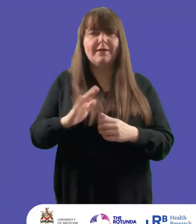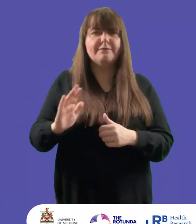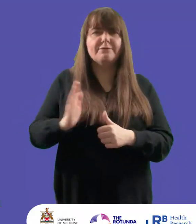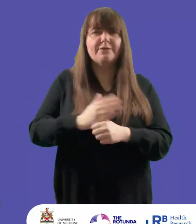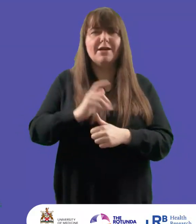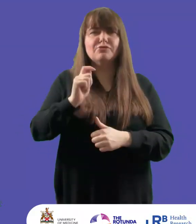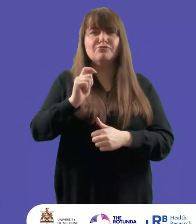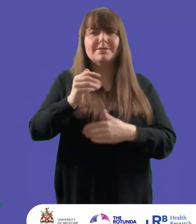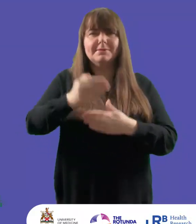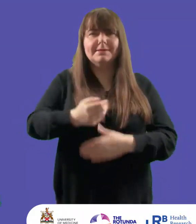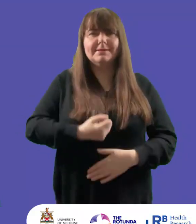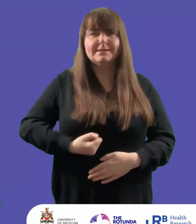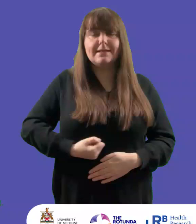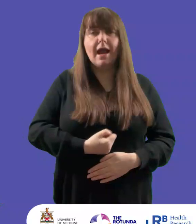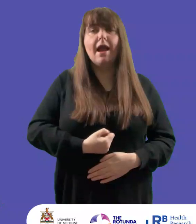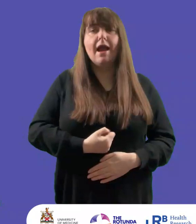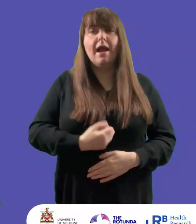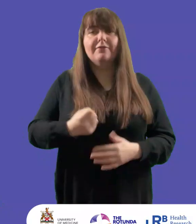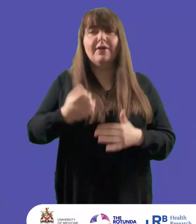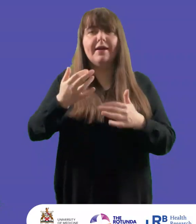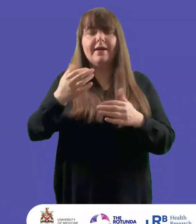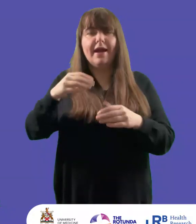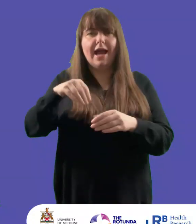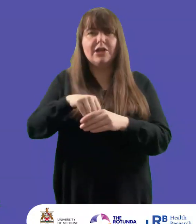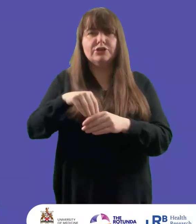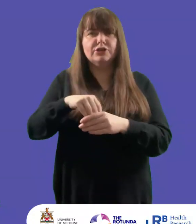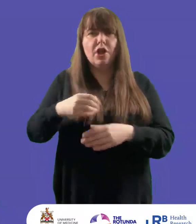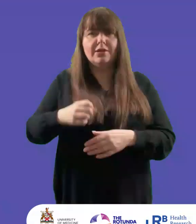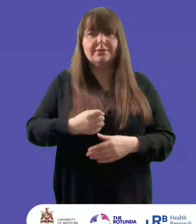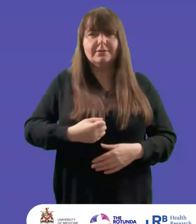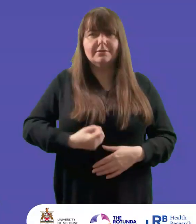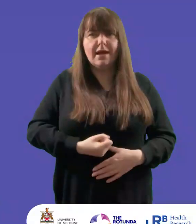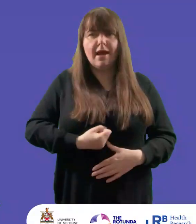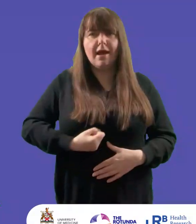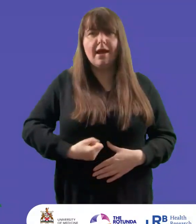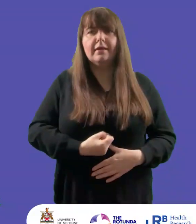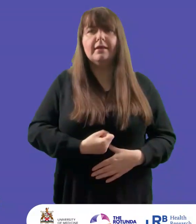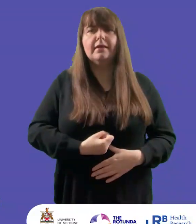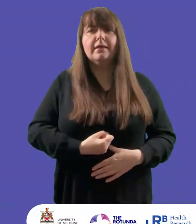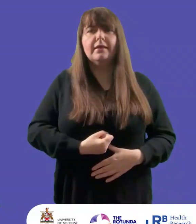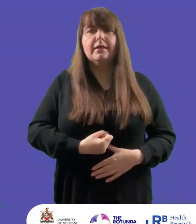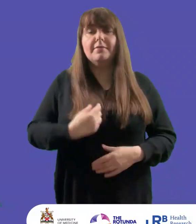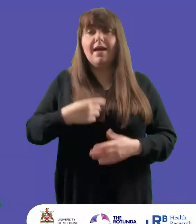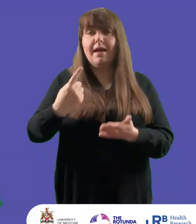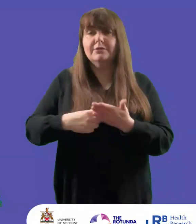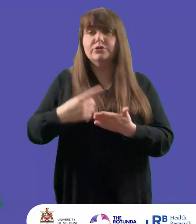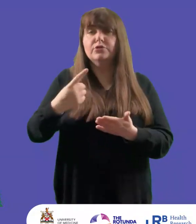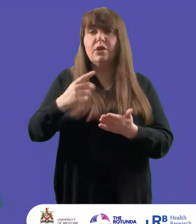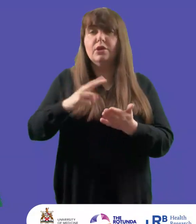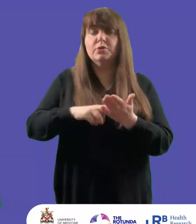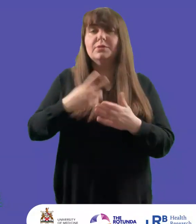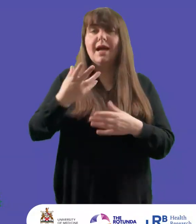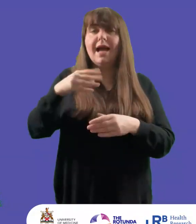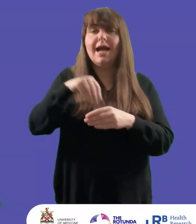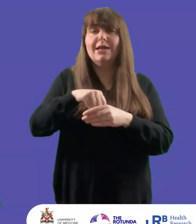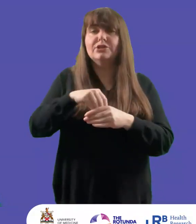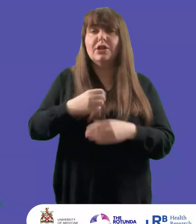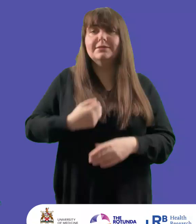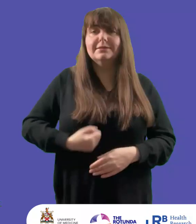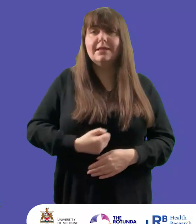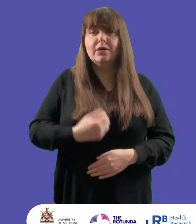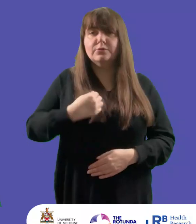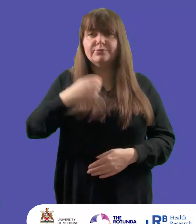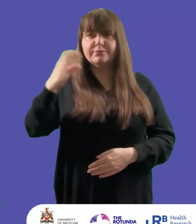their first trimester scan, will have had an internal scan. We also use internal